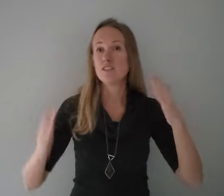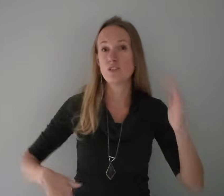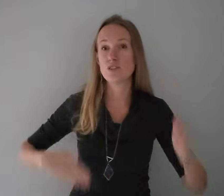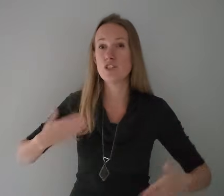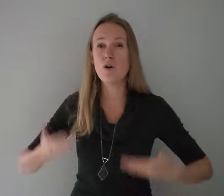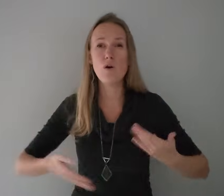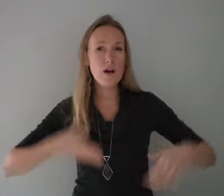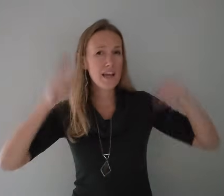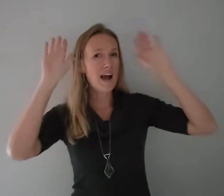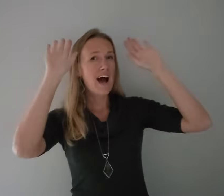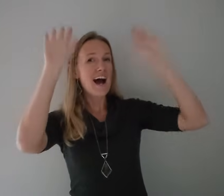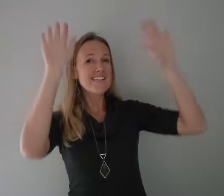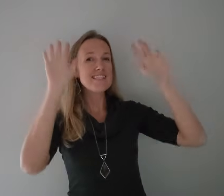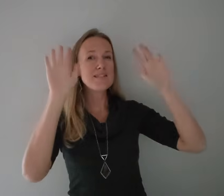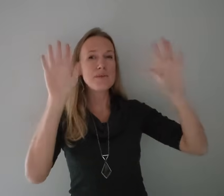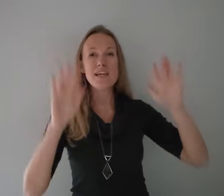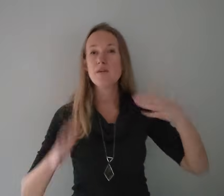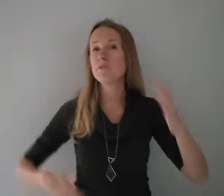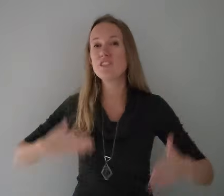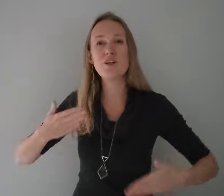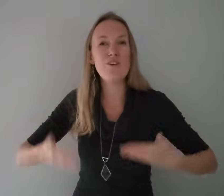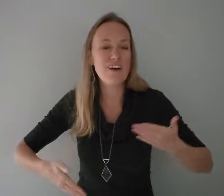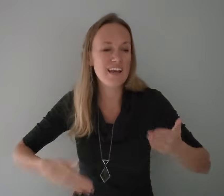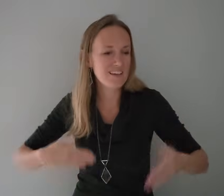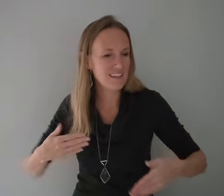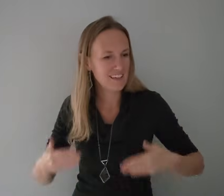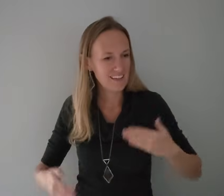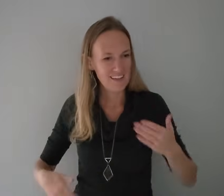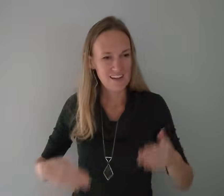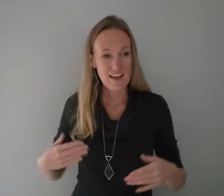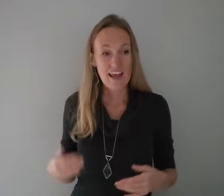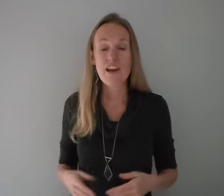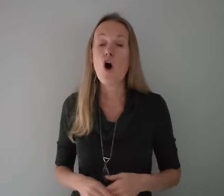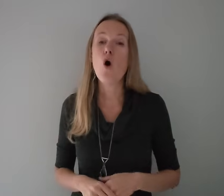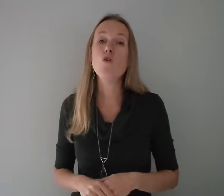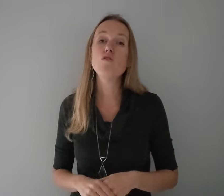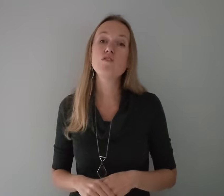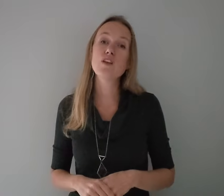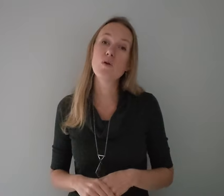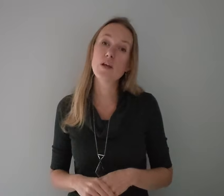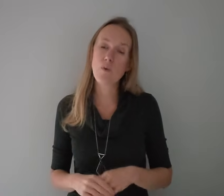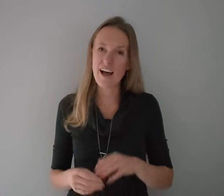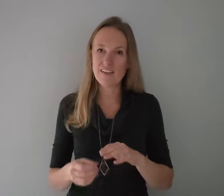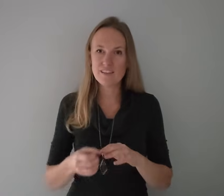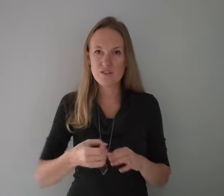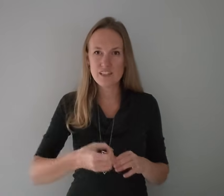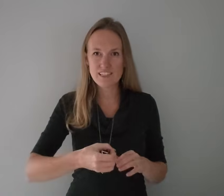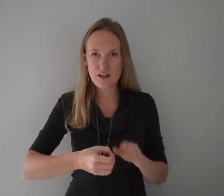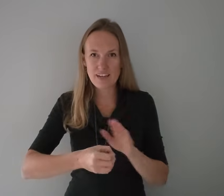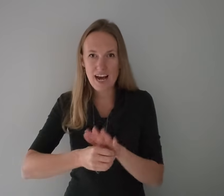So joy, unspeakable joy, and overflowing well. So for this, you have a cup